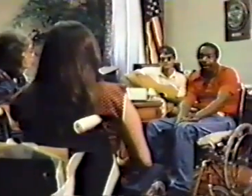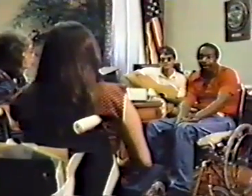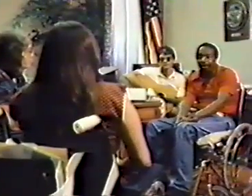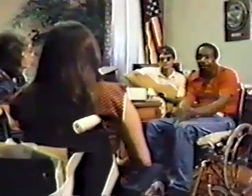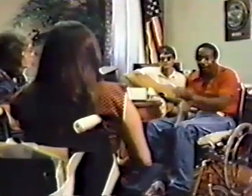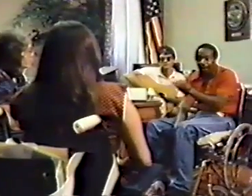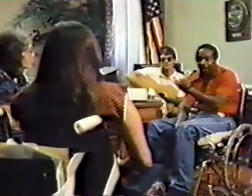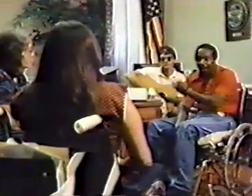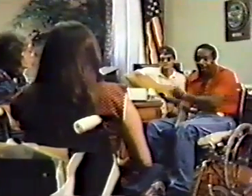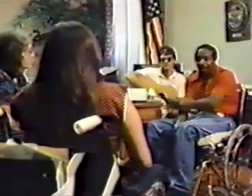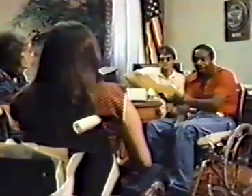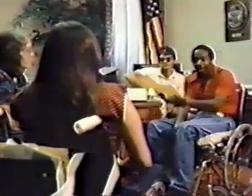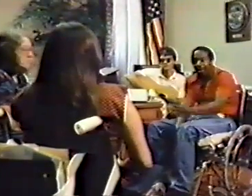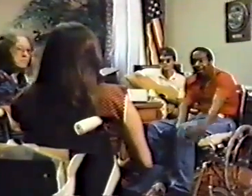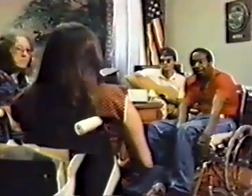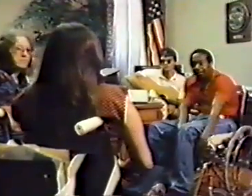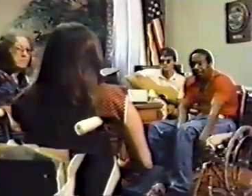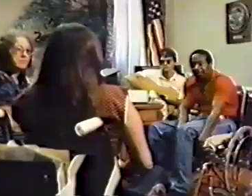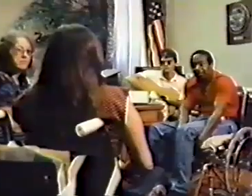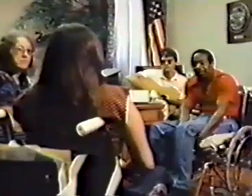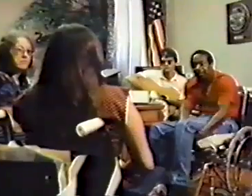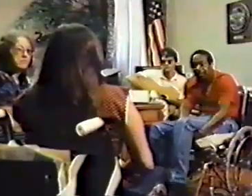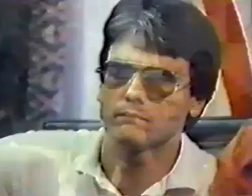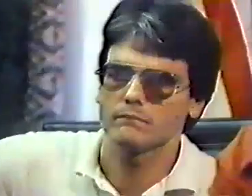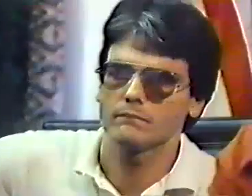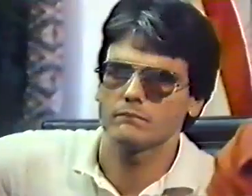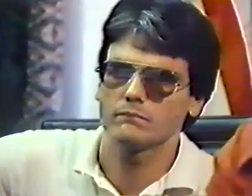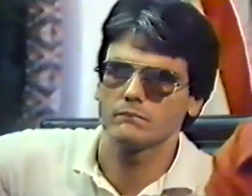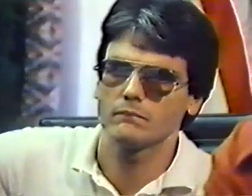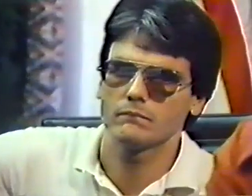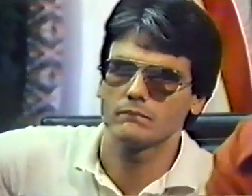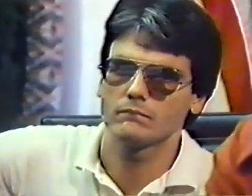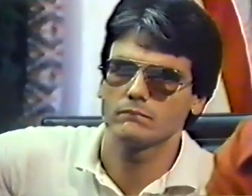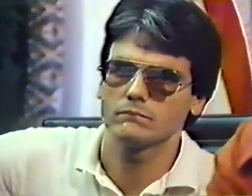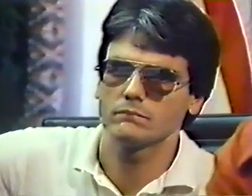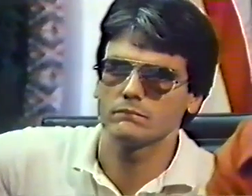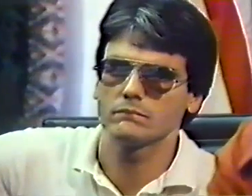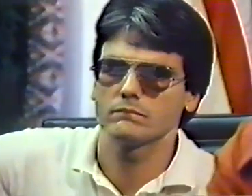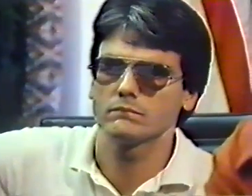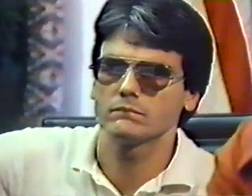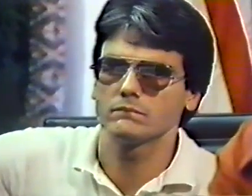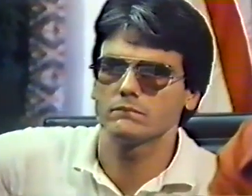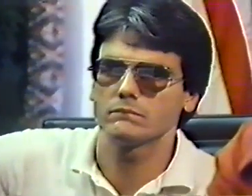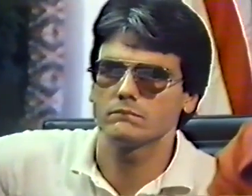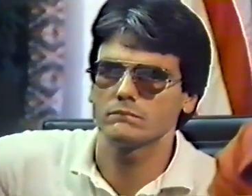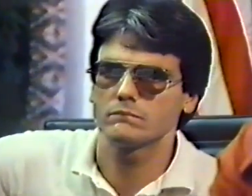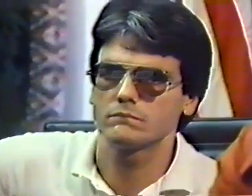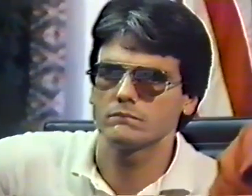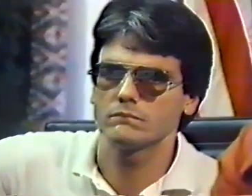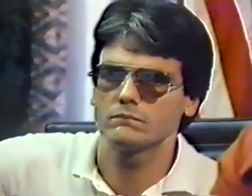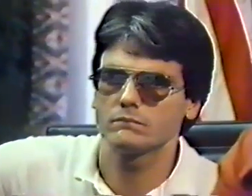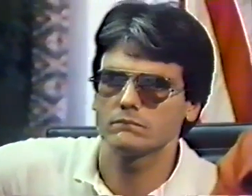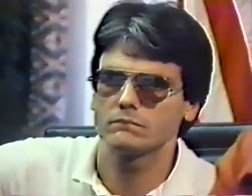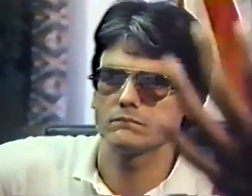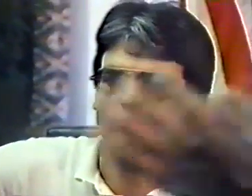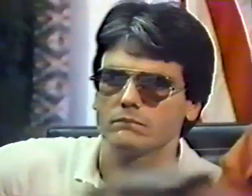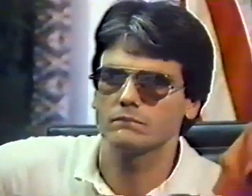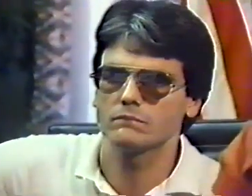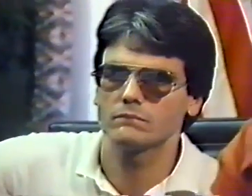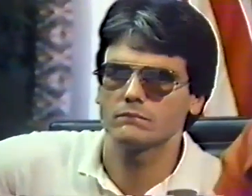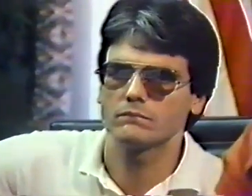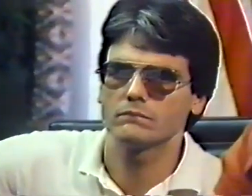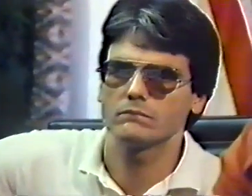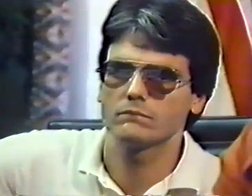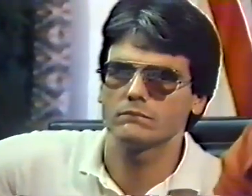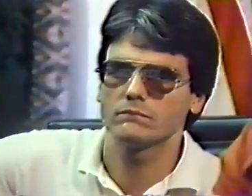right. There was a right total then. sense of power and control, and when the director was sitting in the chair where Jeff is now,